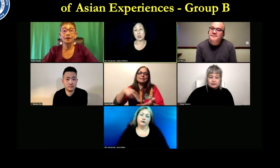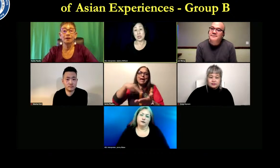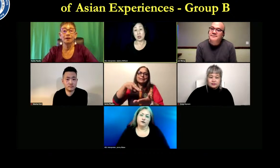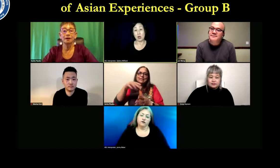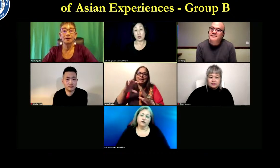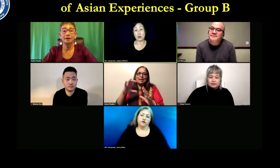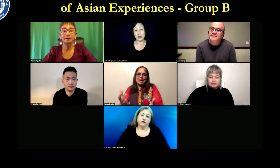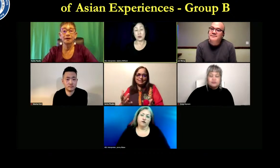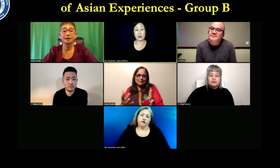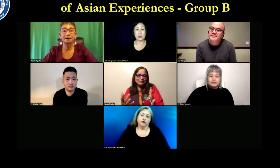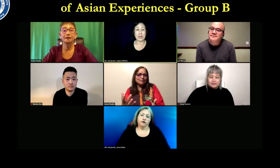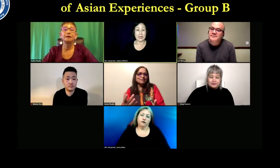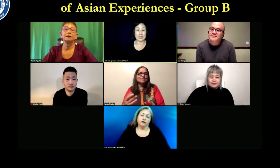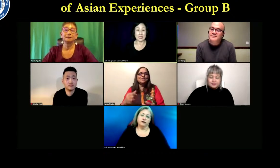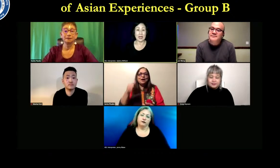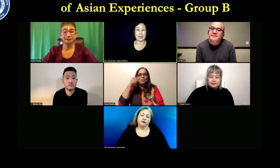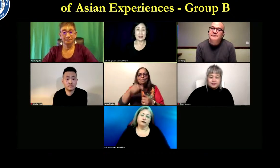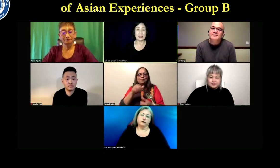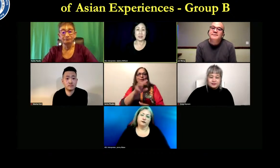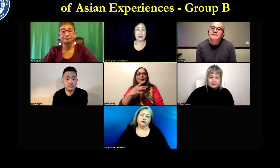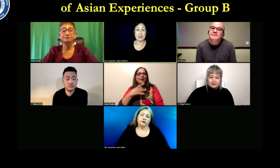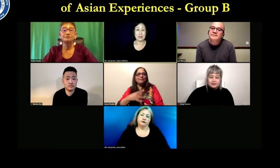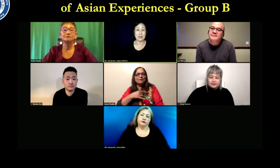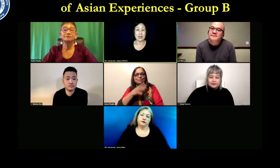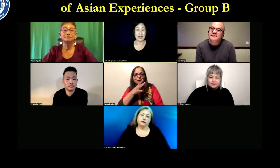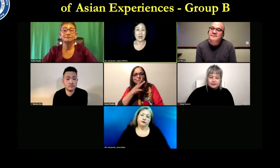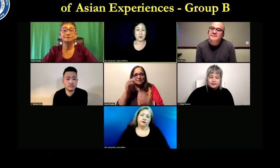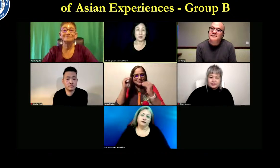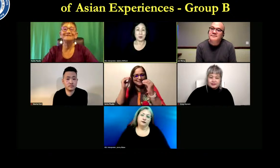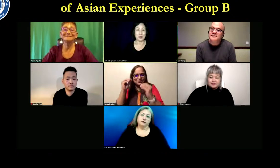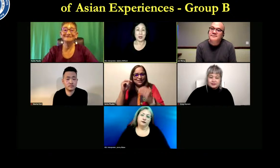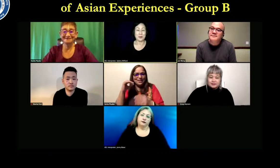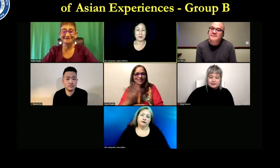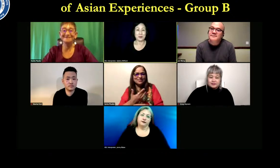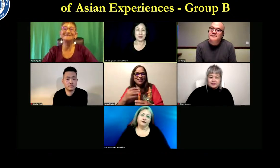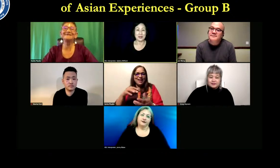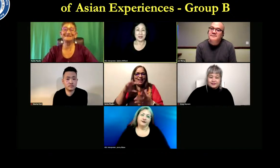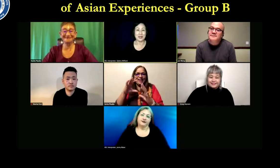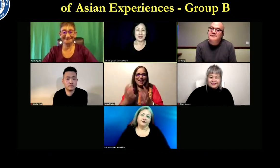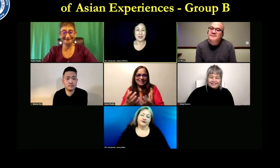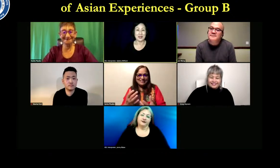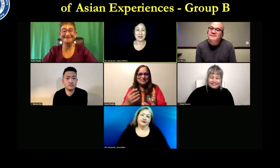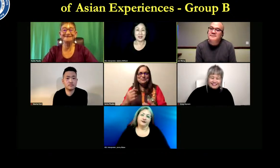3:30. And then you stay longer, you know, for a dance class. And I remember